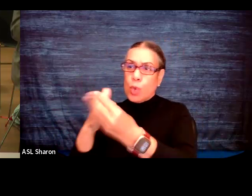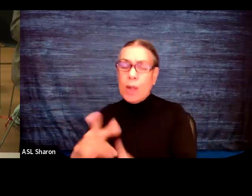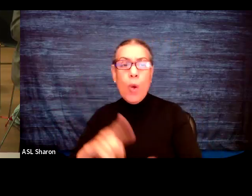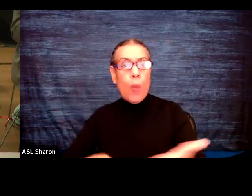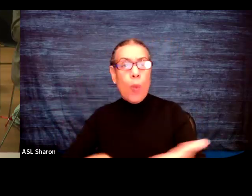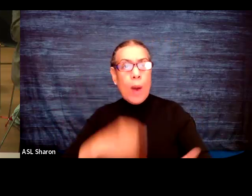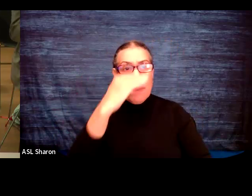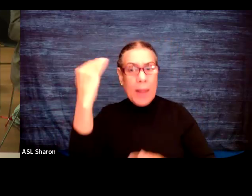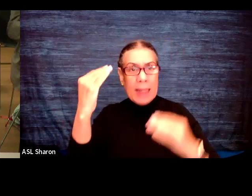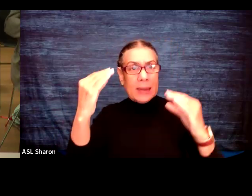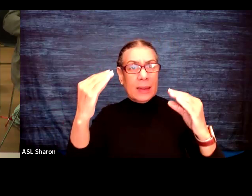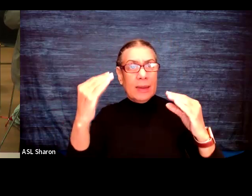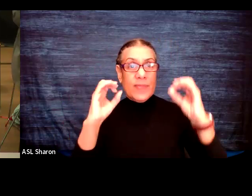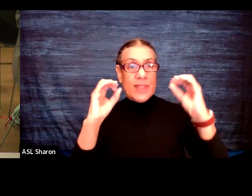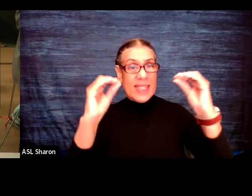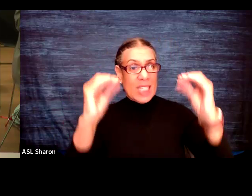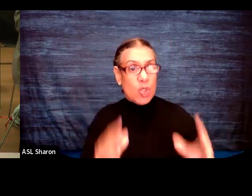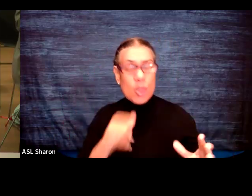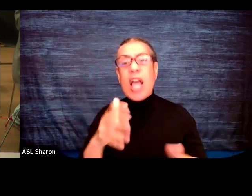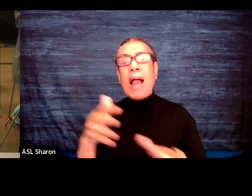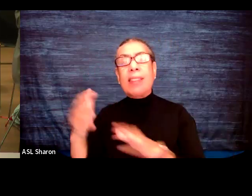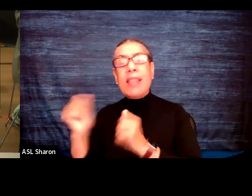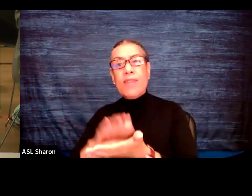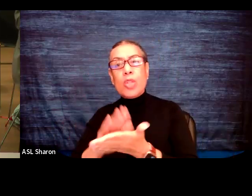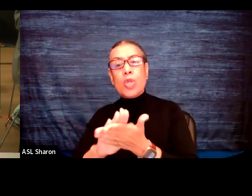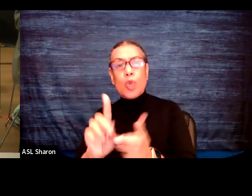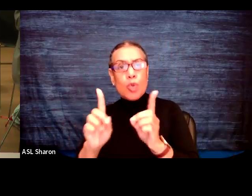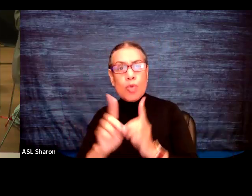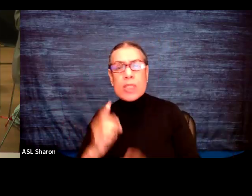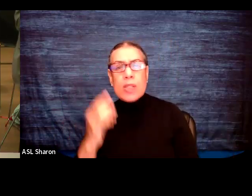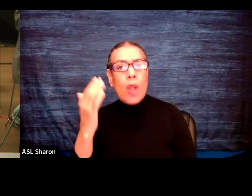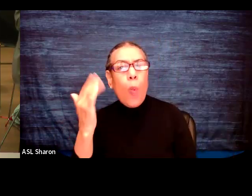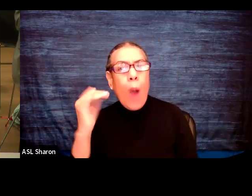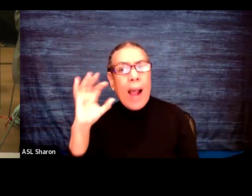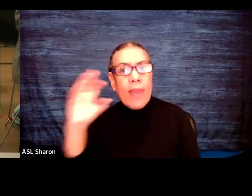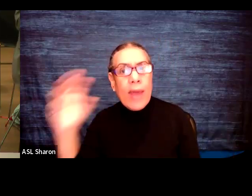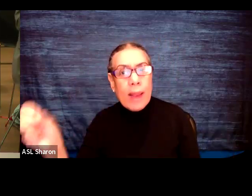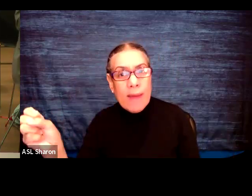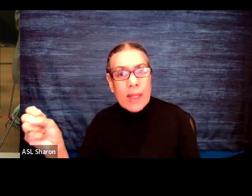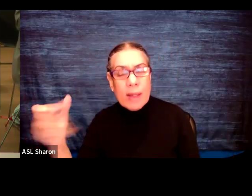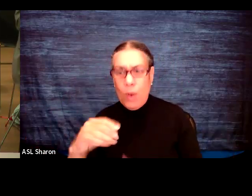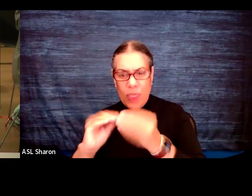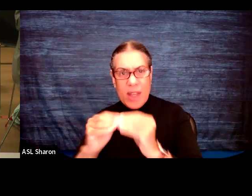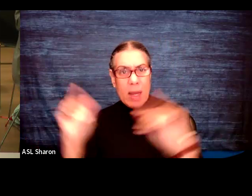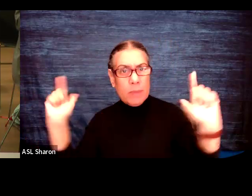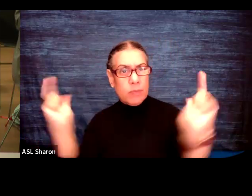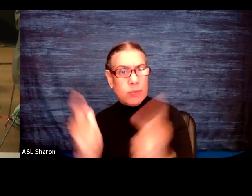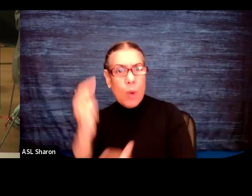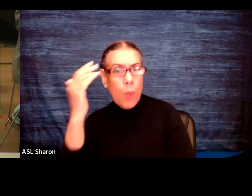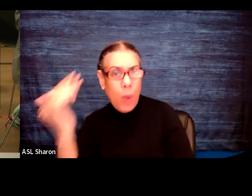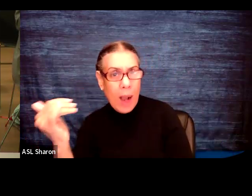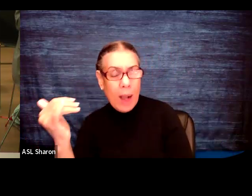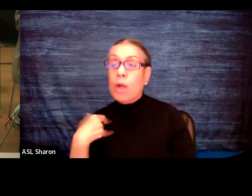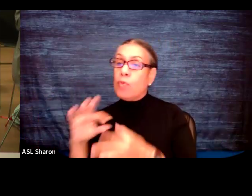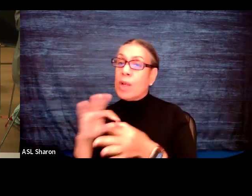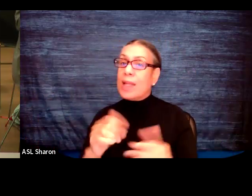educators are leaving the district, and why are these Black educators leading at the rate that they're leaving, particularly in